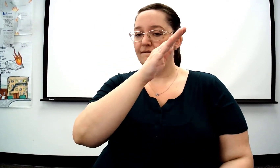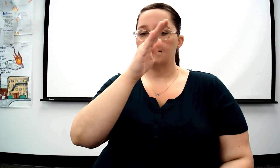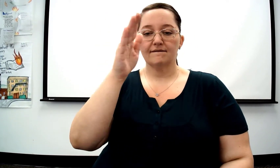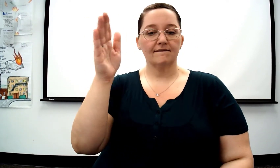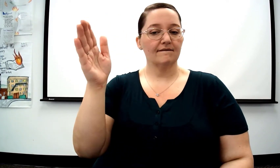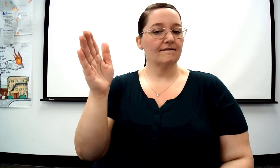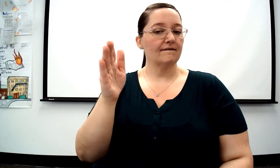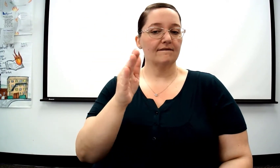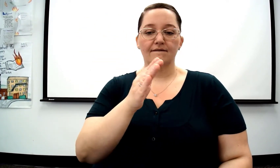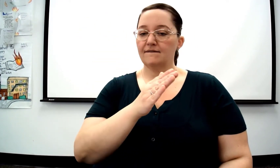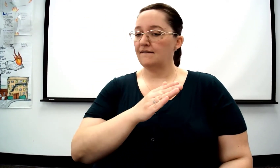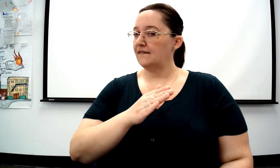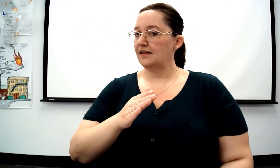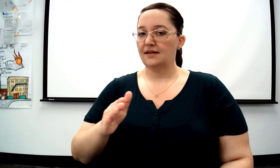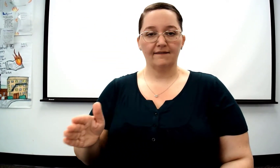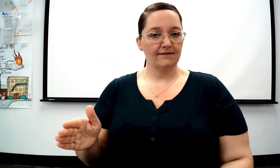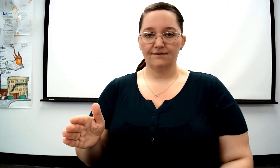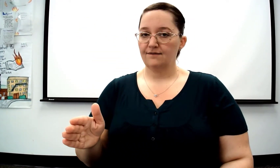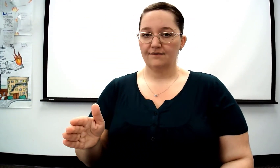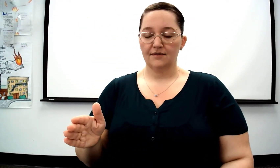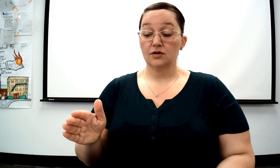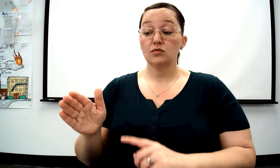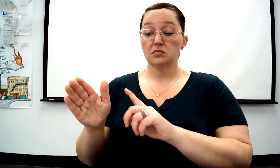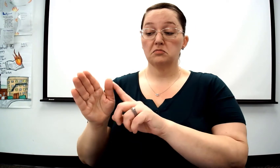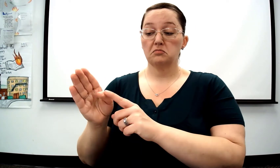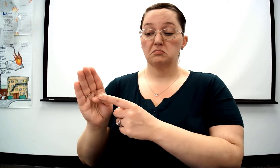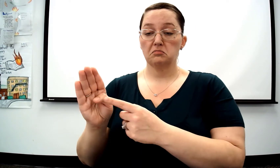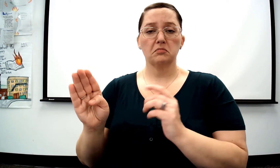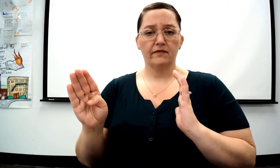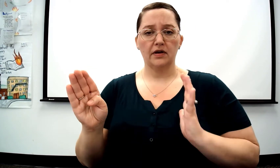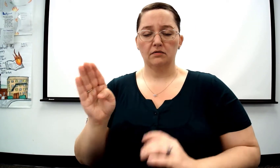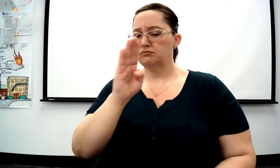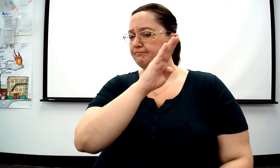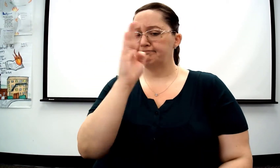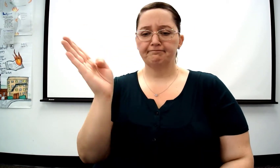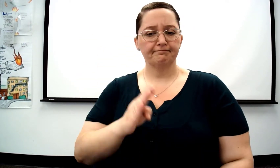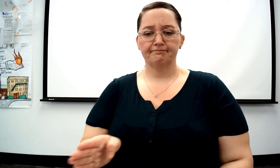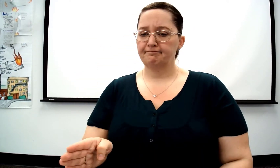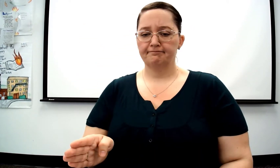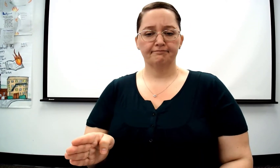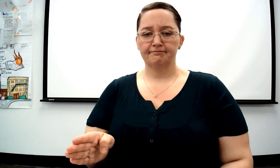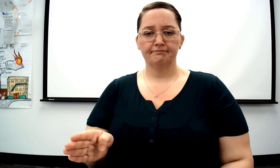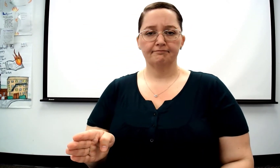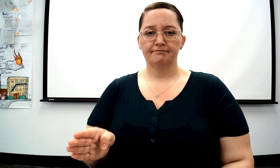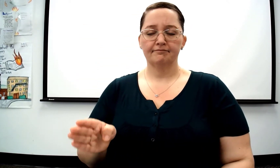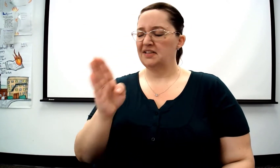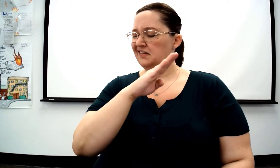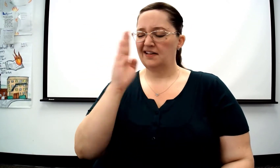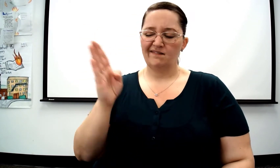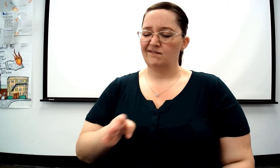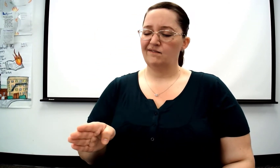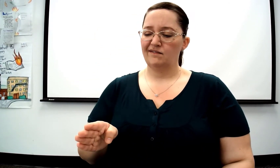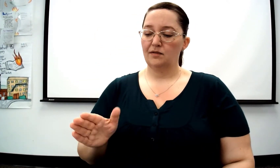Never. Make that Z or lightning bolt movement. It can be a B or an open B hand